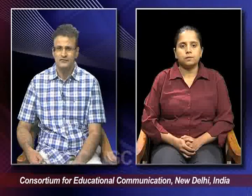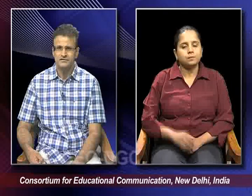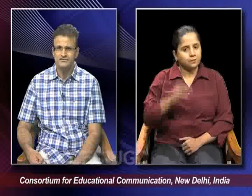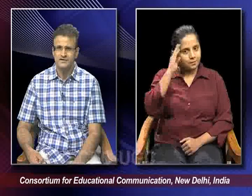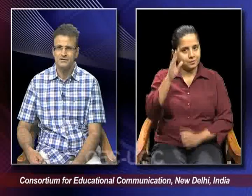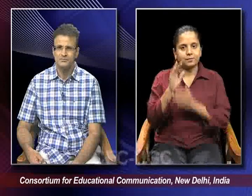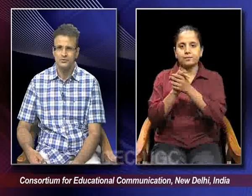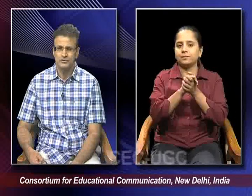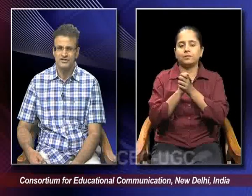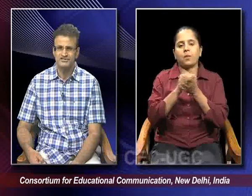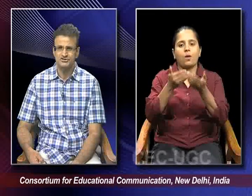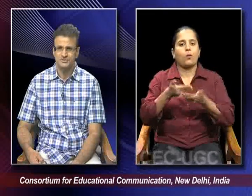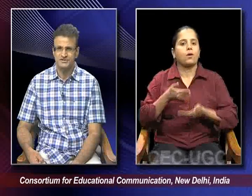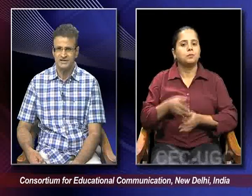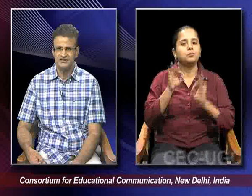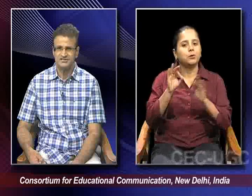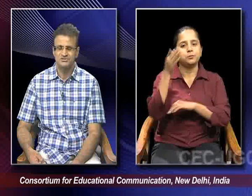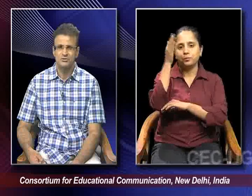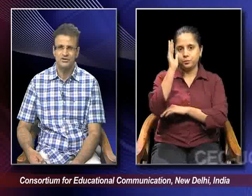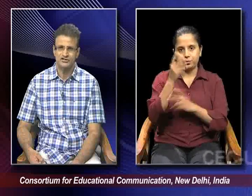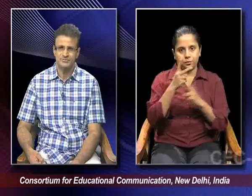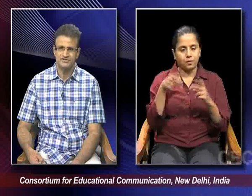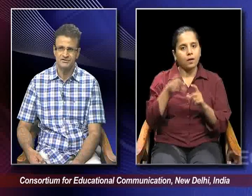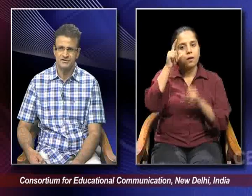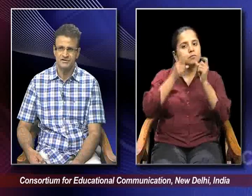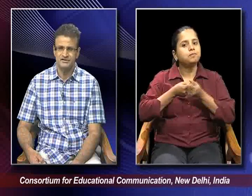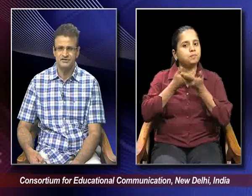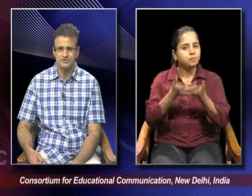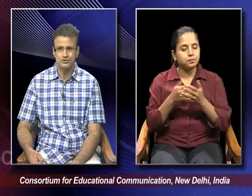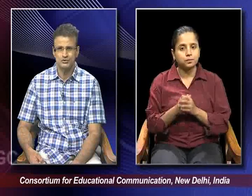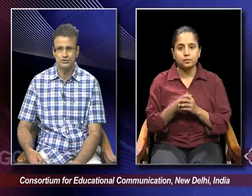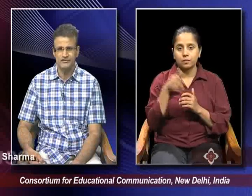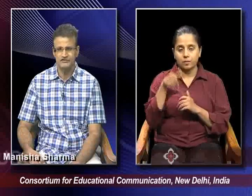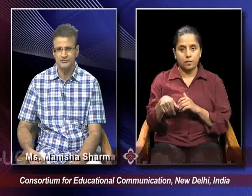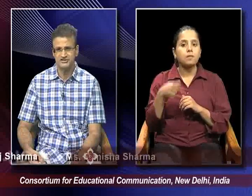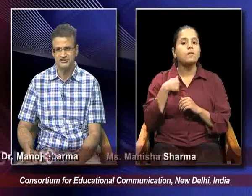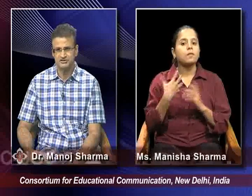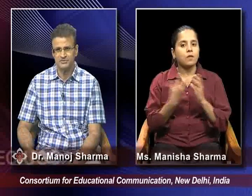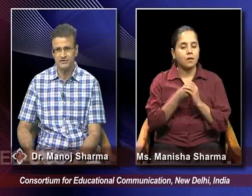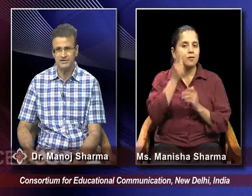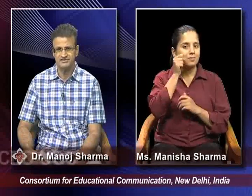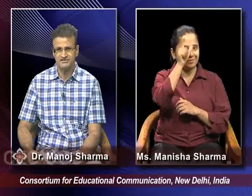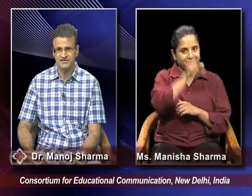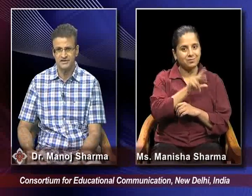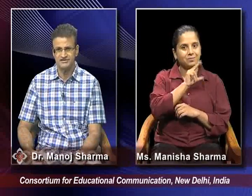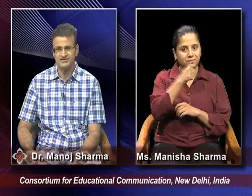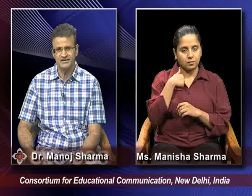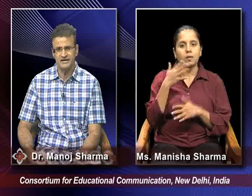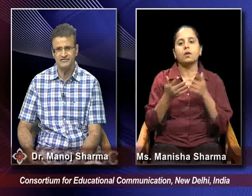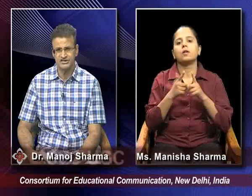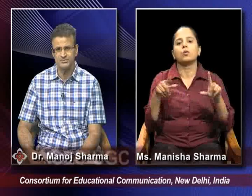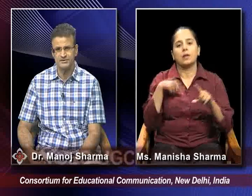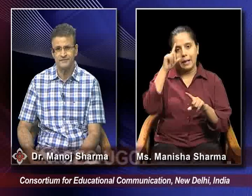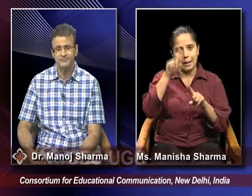Hello friends, welcome to today's special lecture Symbolic Expression, and in the studio we have Manisha Sharma as a sign